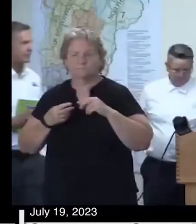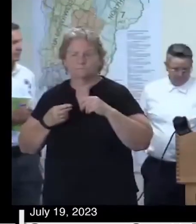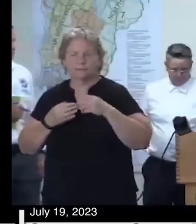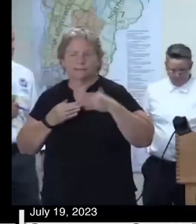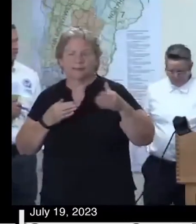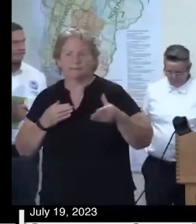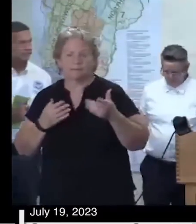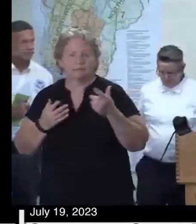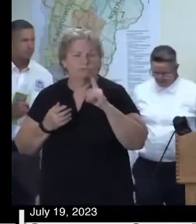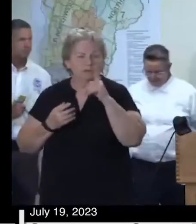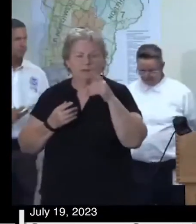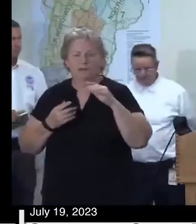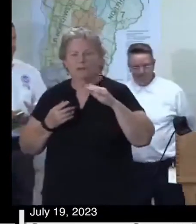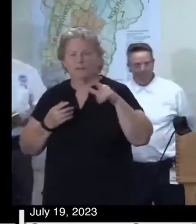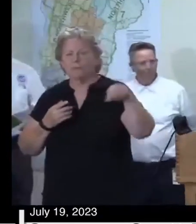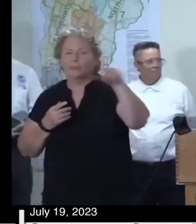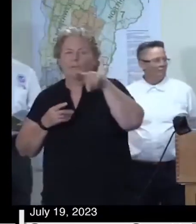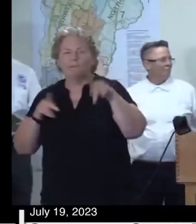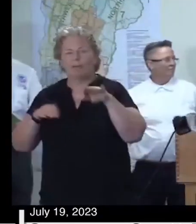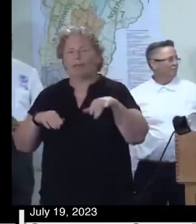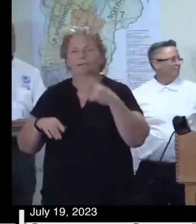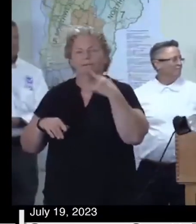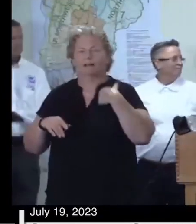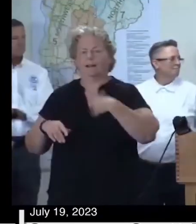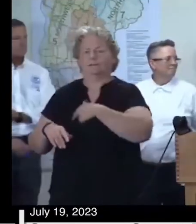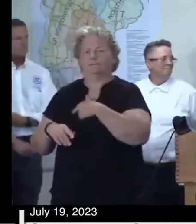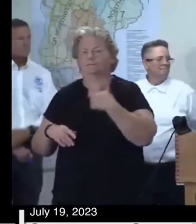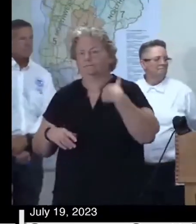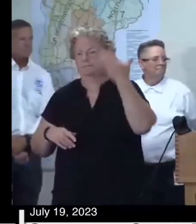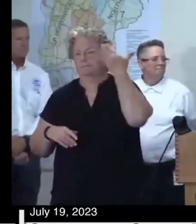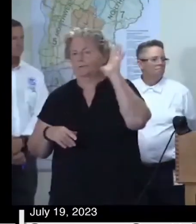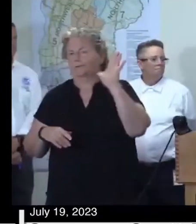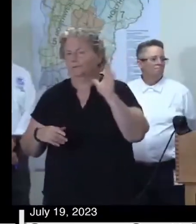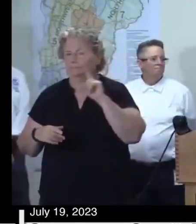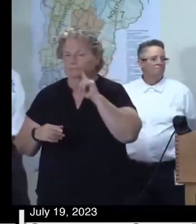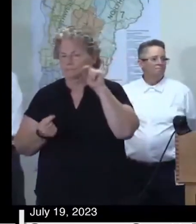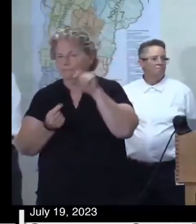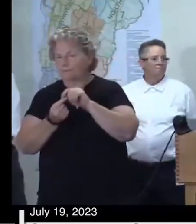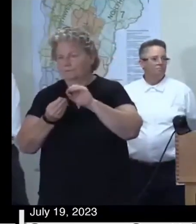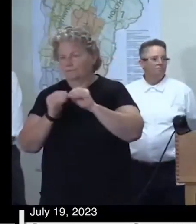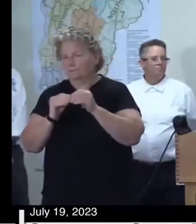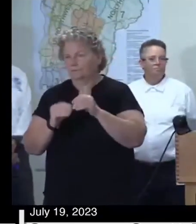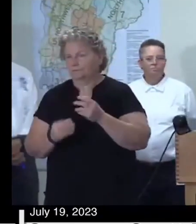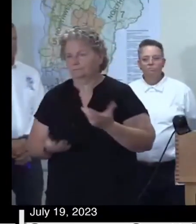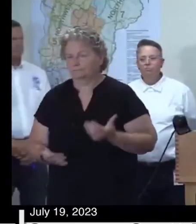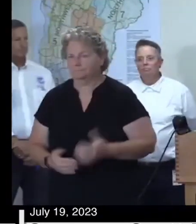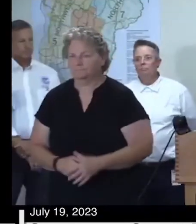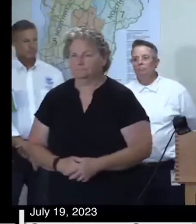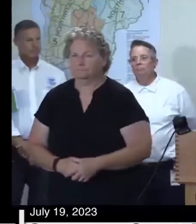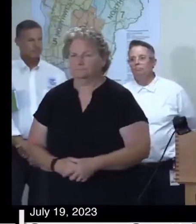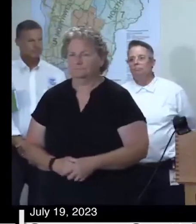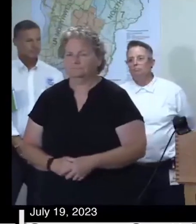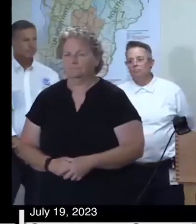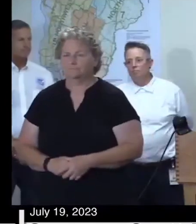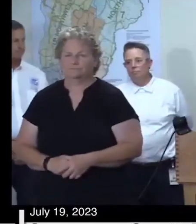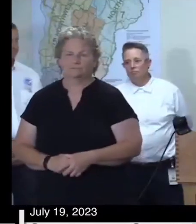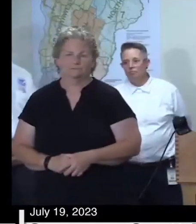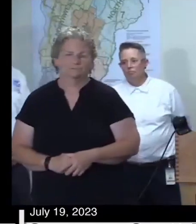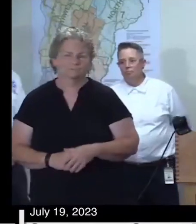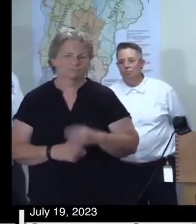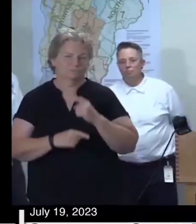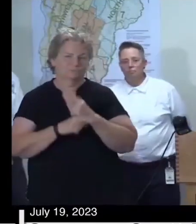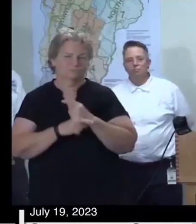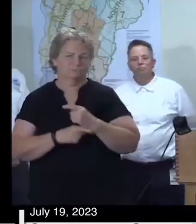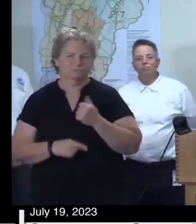that's, again, true. When I was in Weston yesterday, one of our House members was there to meet as well,